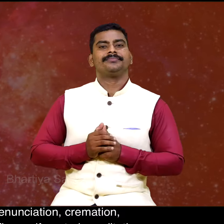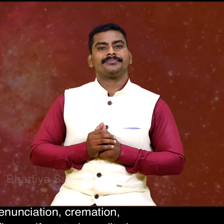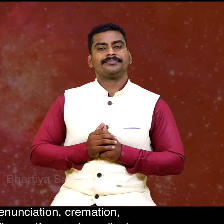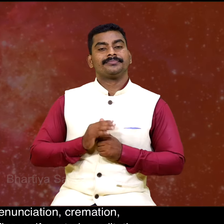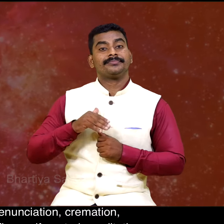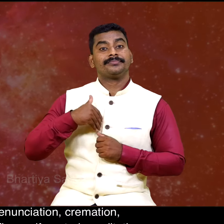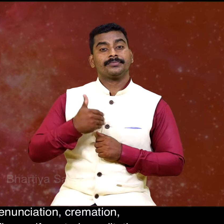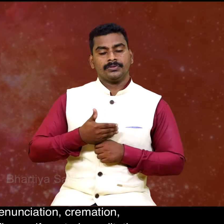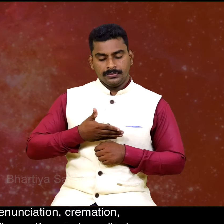self-control,